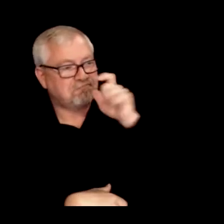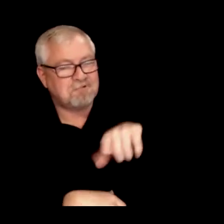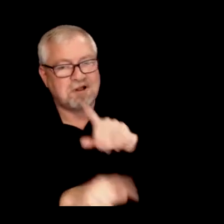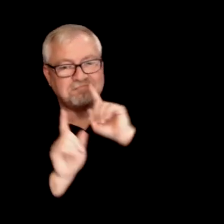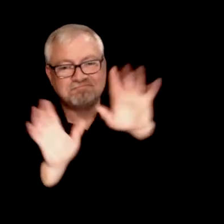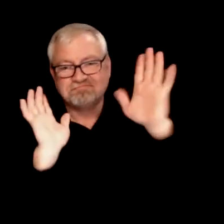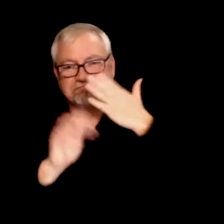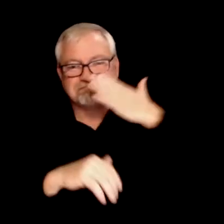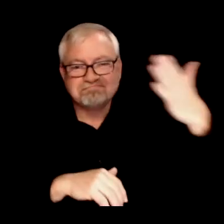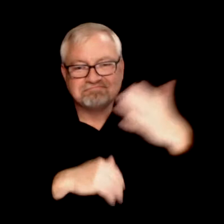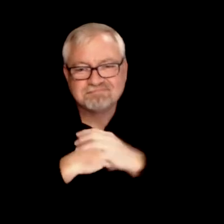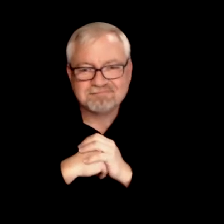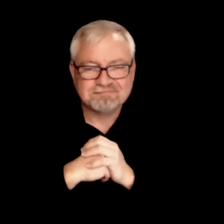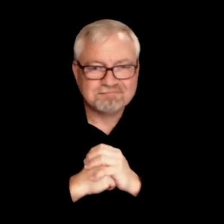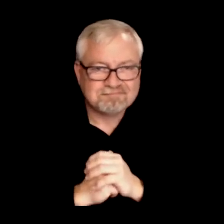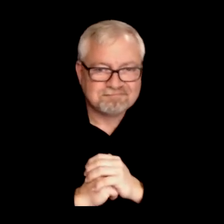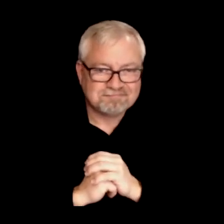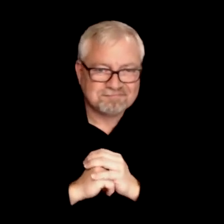Thank you.